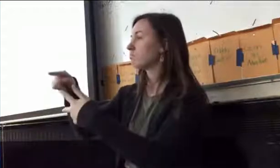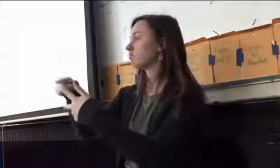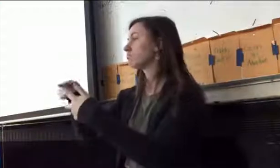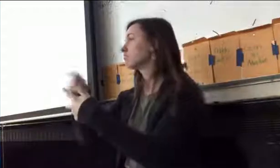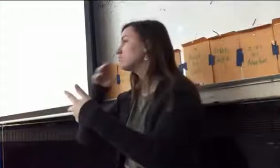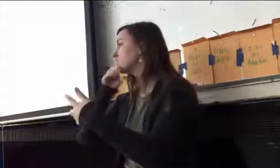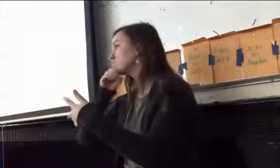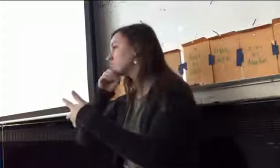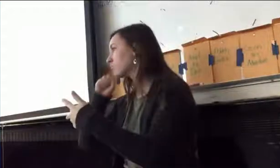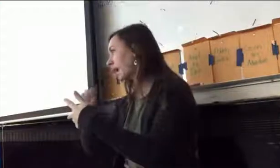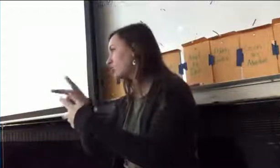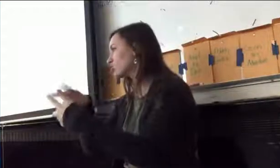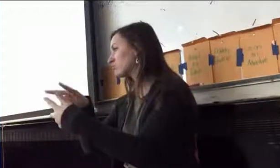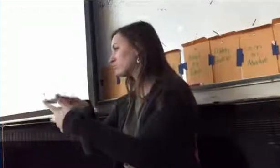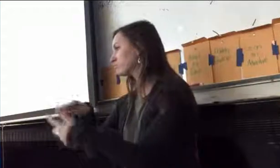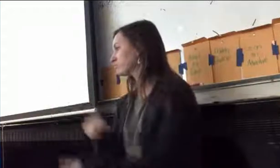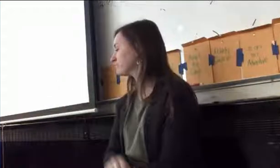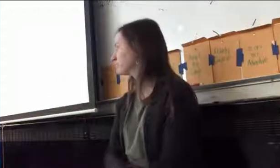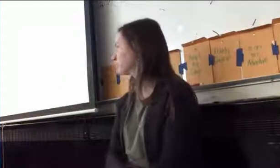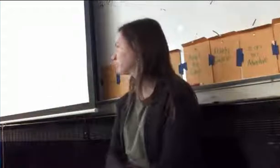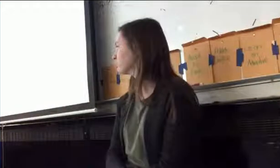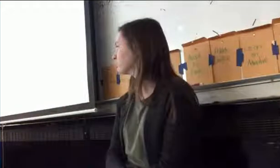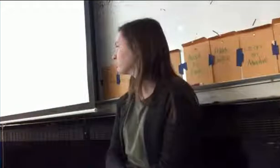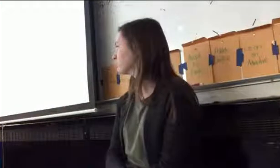and what do you think their job is?